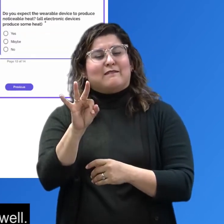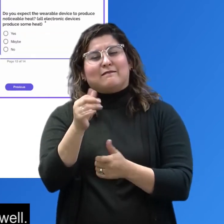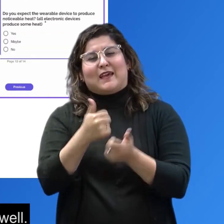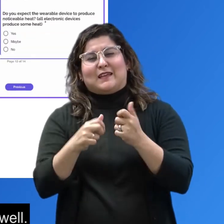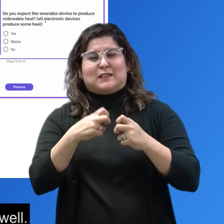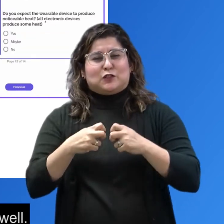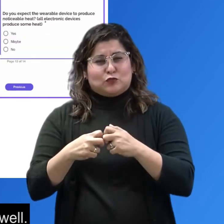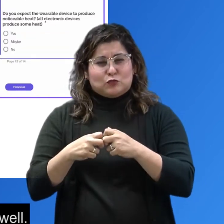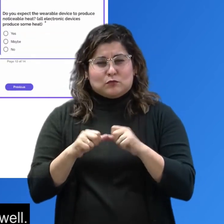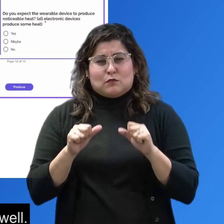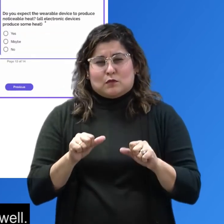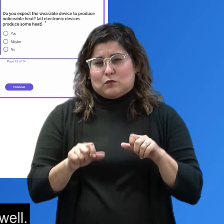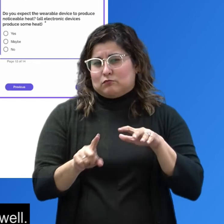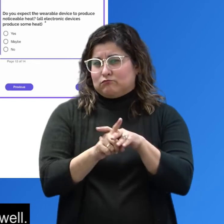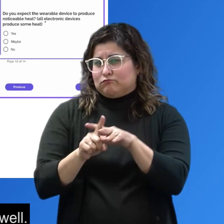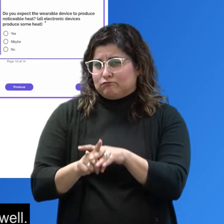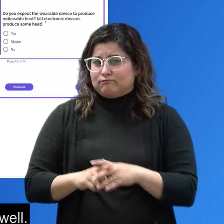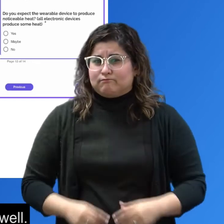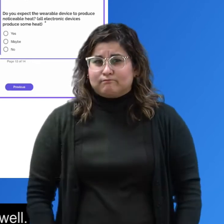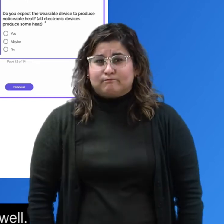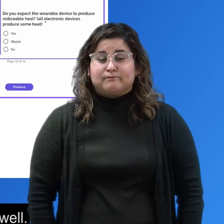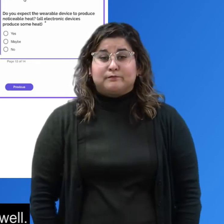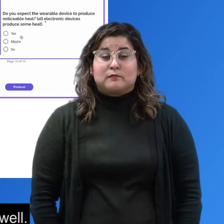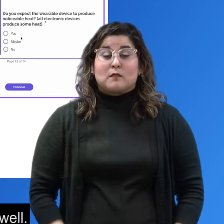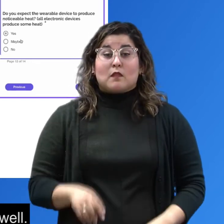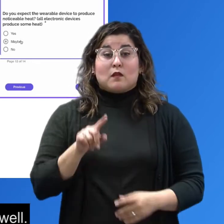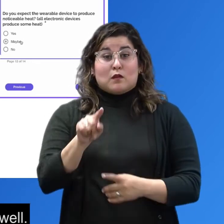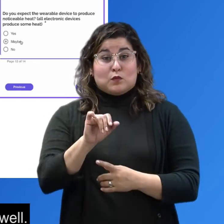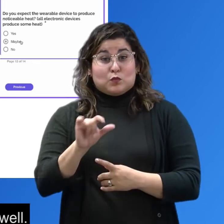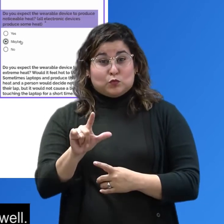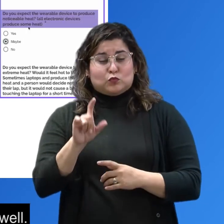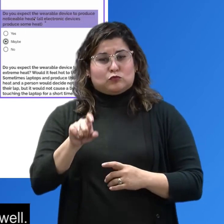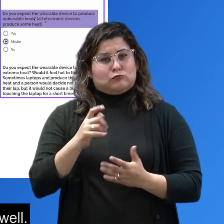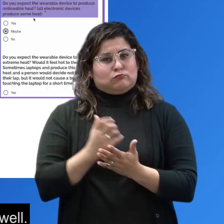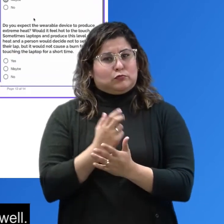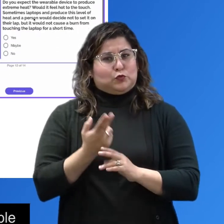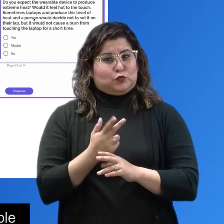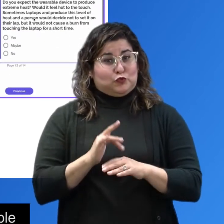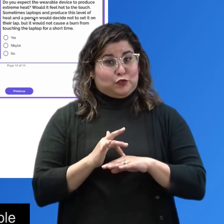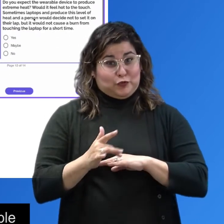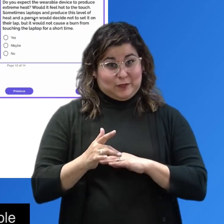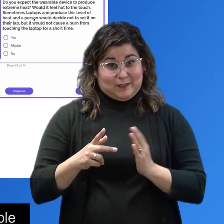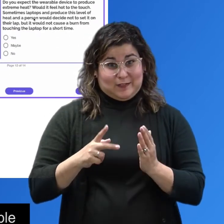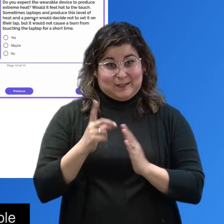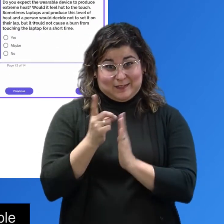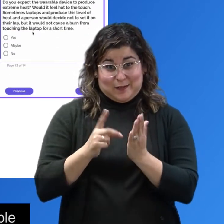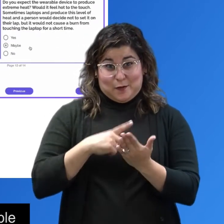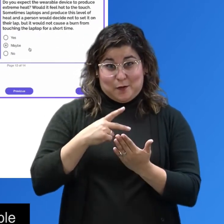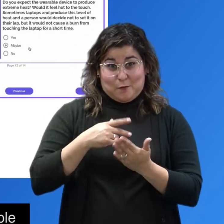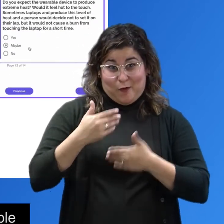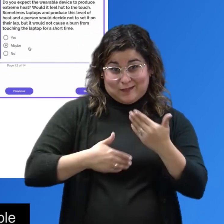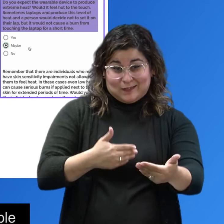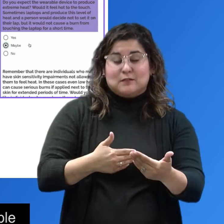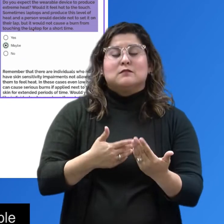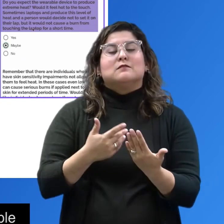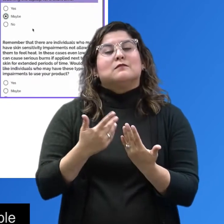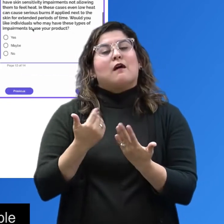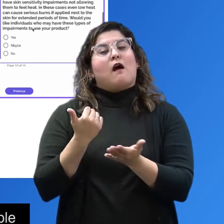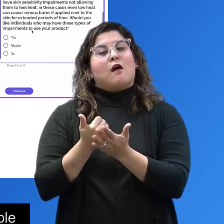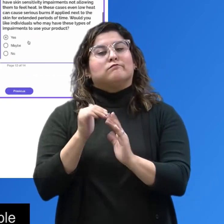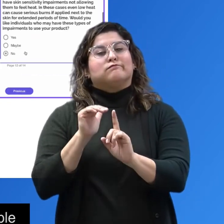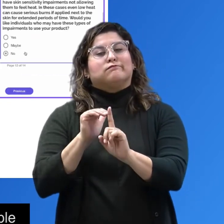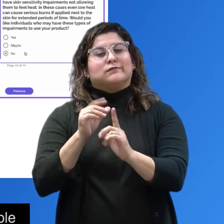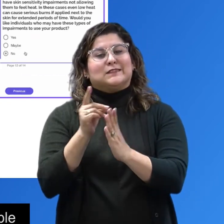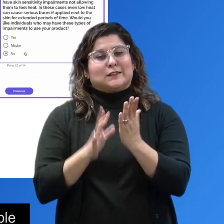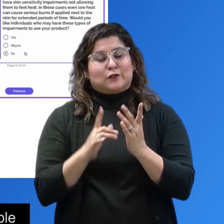any issues with accessibility there as well. Because the tools should be used early in the design process, designers are reminded to think